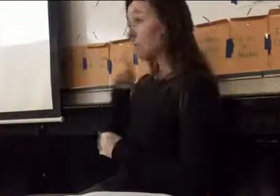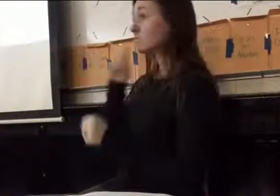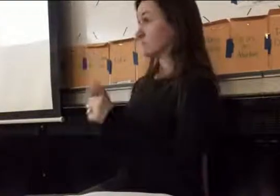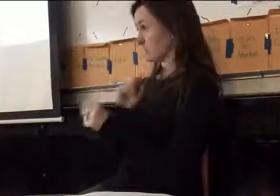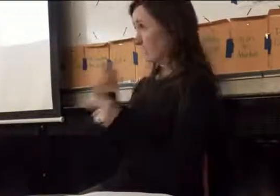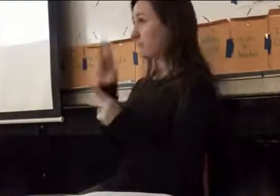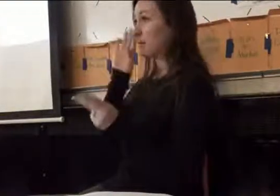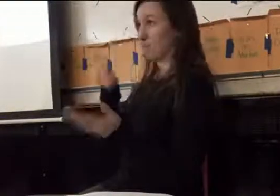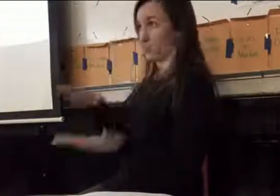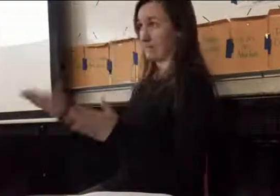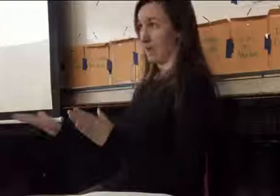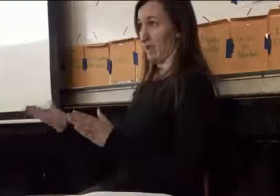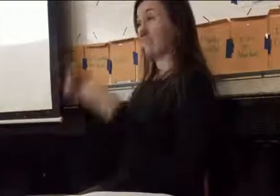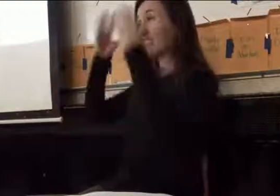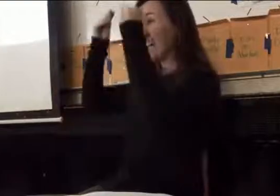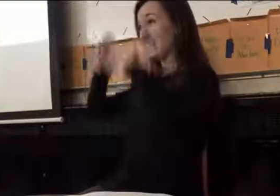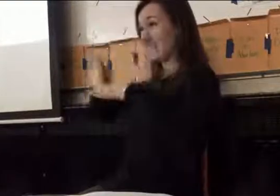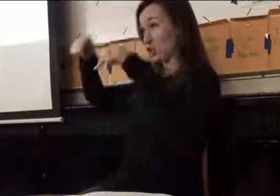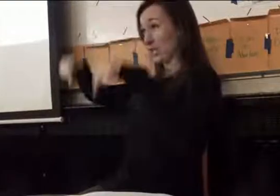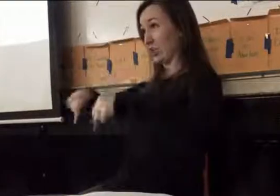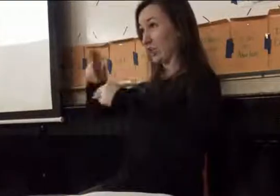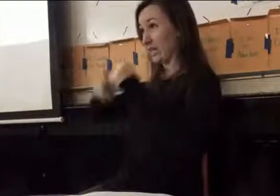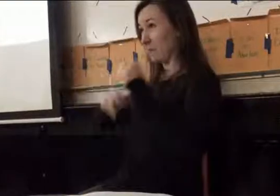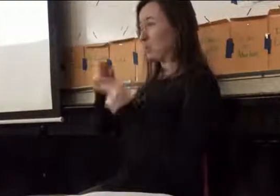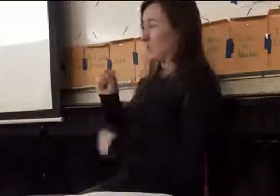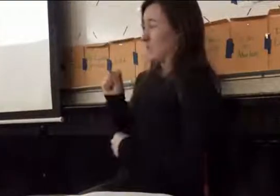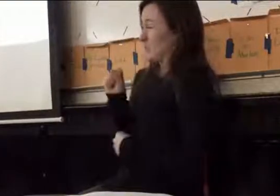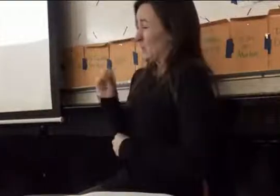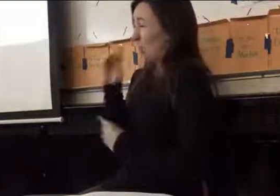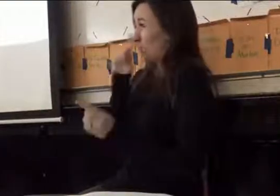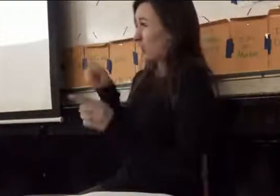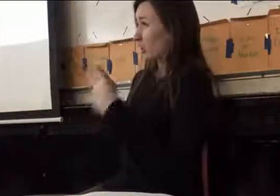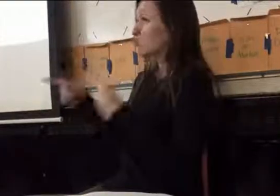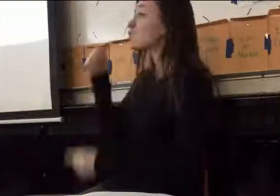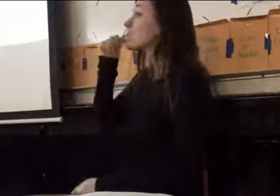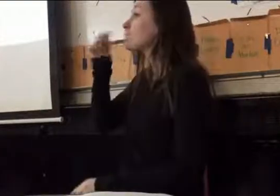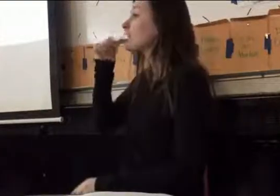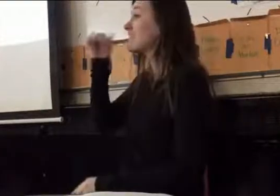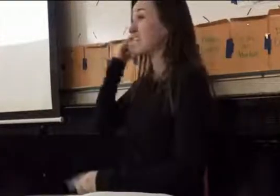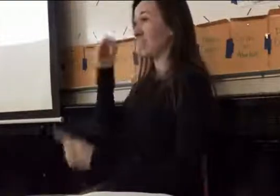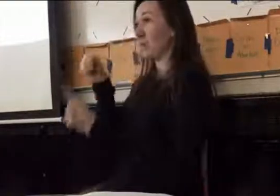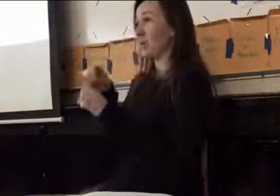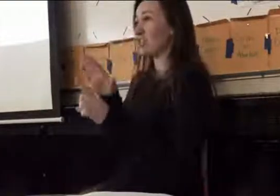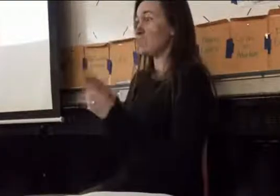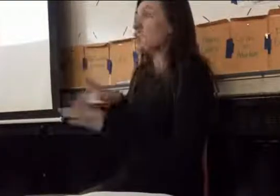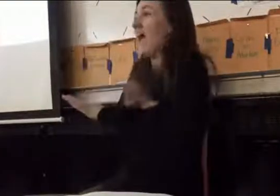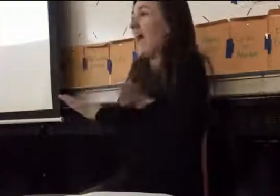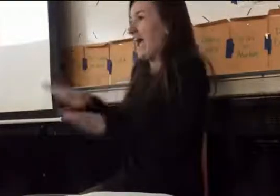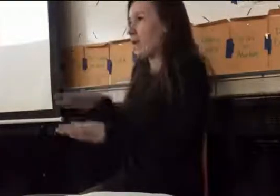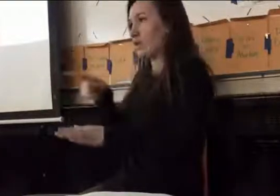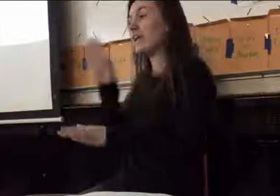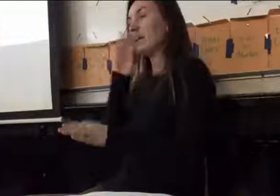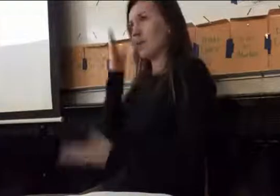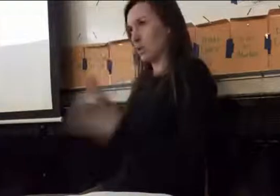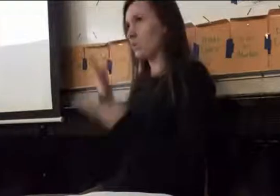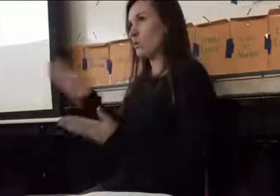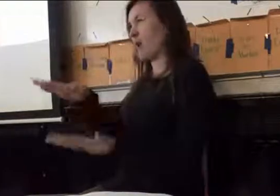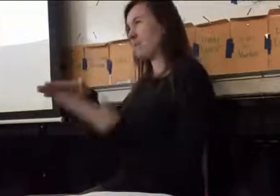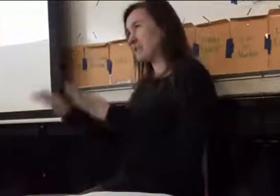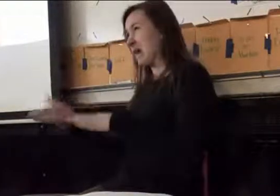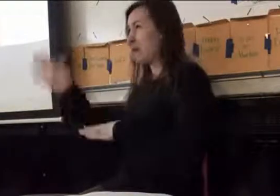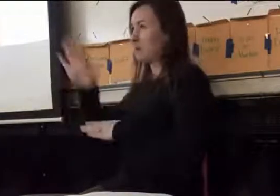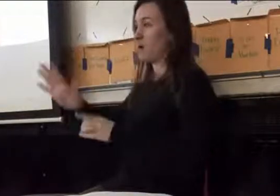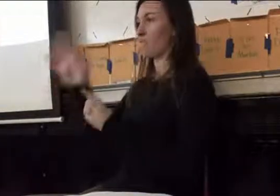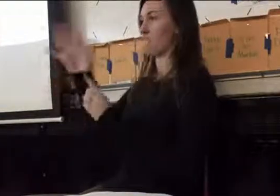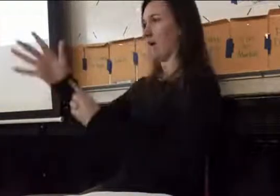teacher here in the building that is so allergic to peanuts. If that person were exposed to it whatsoever, he would probably die in about 5 minutes.